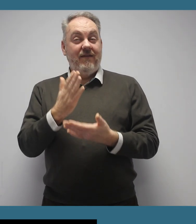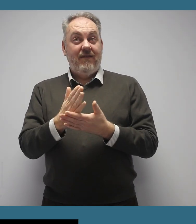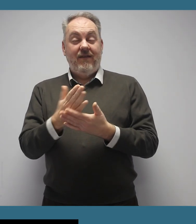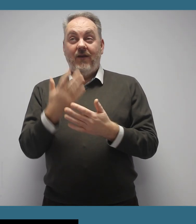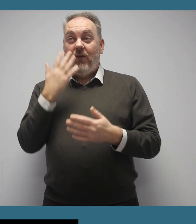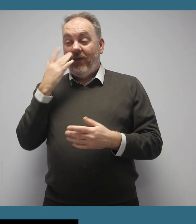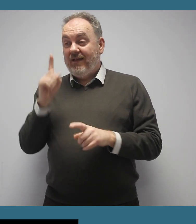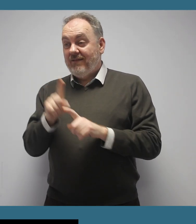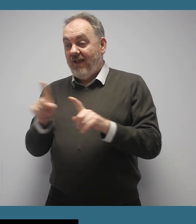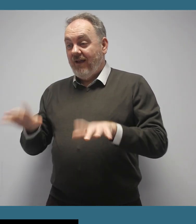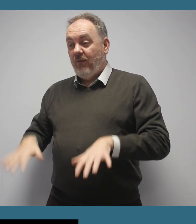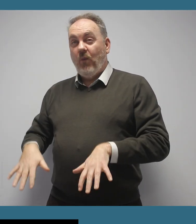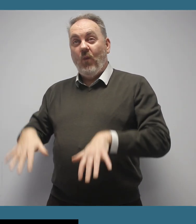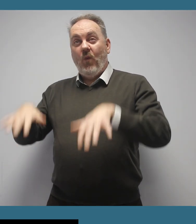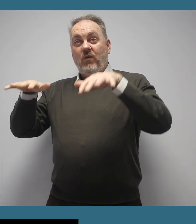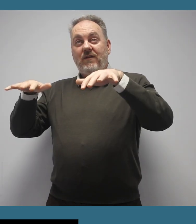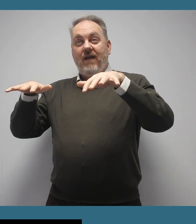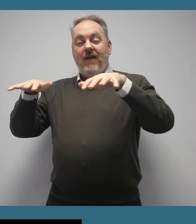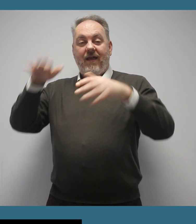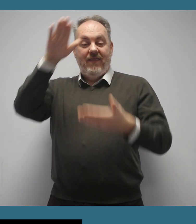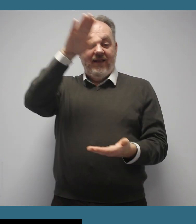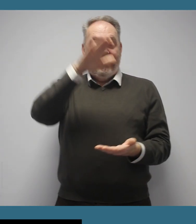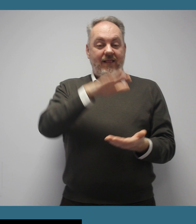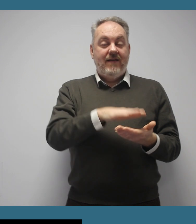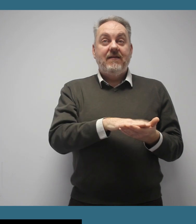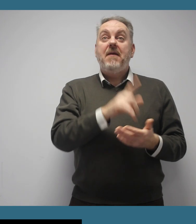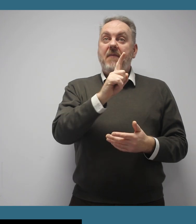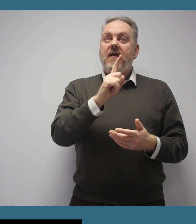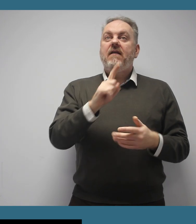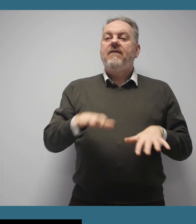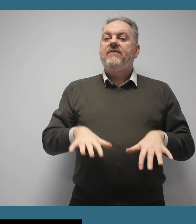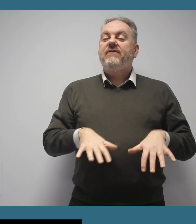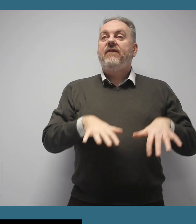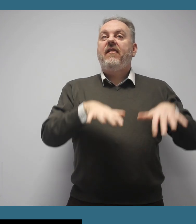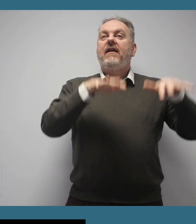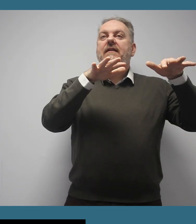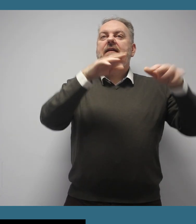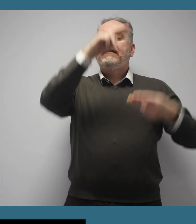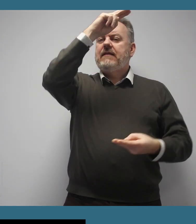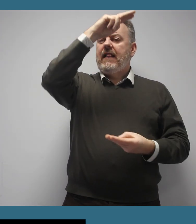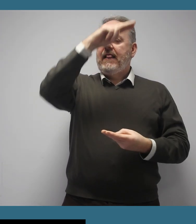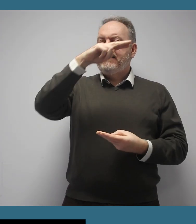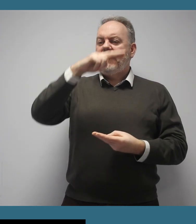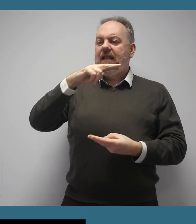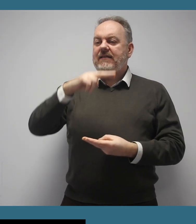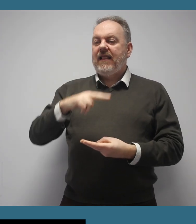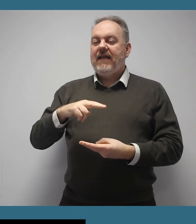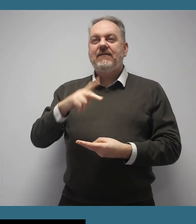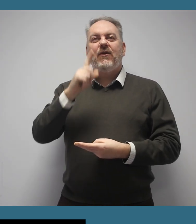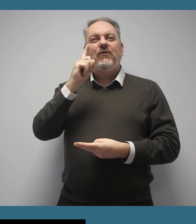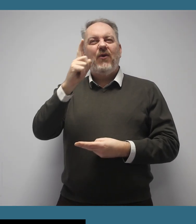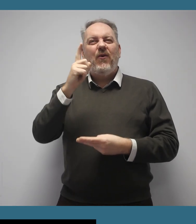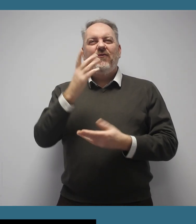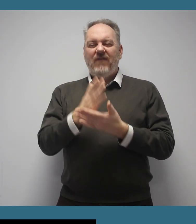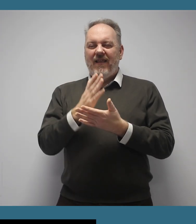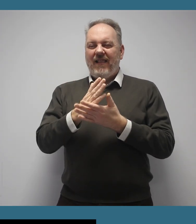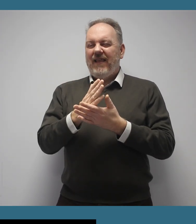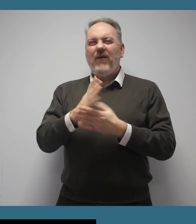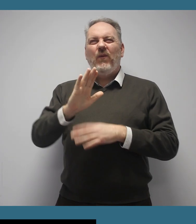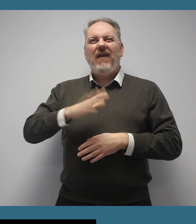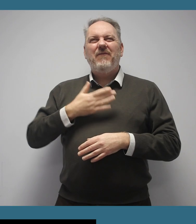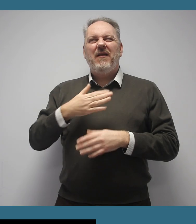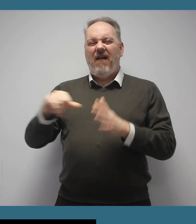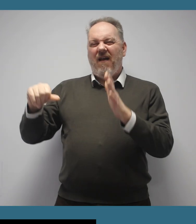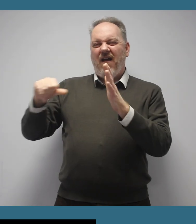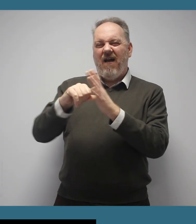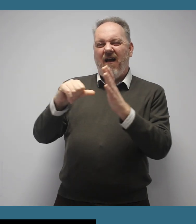also when it's empty. So it's prevented the flooding in this area, but in a beautiful way. So it's not just like, you know, culverts